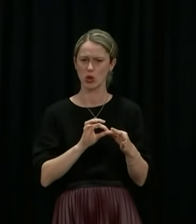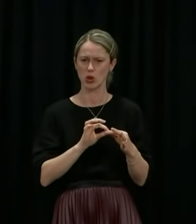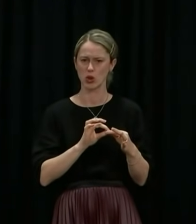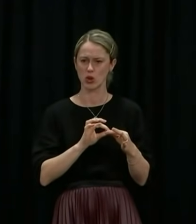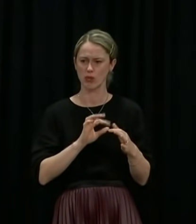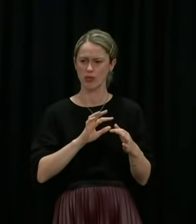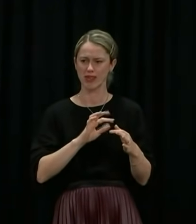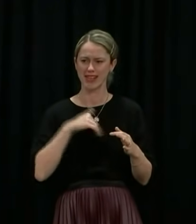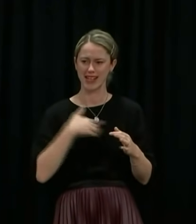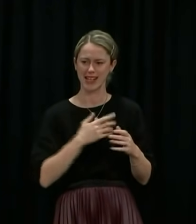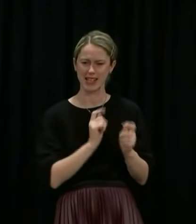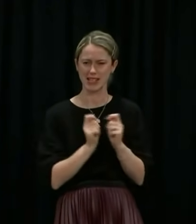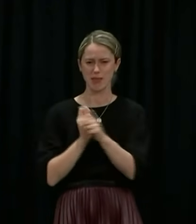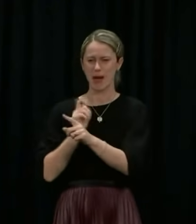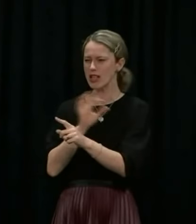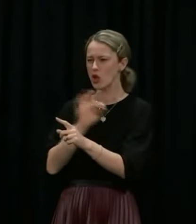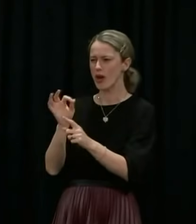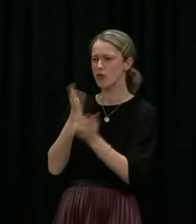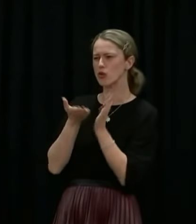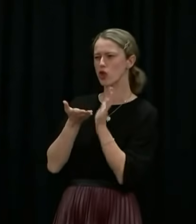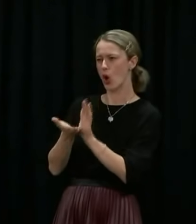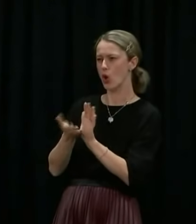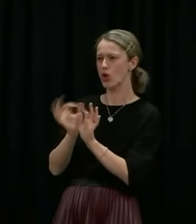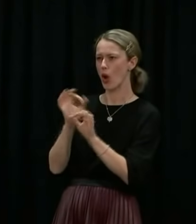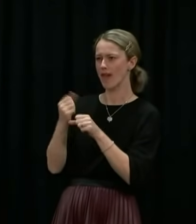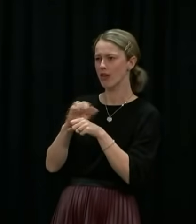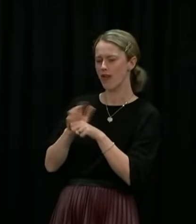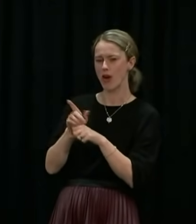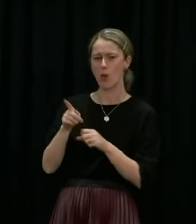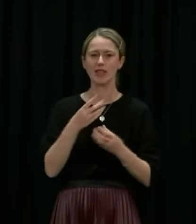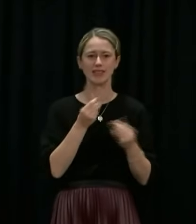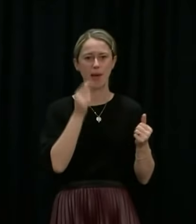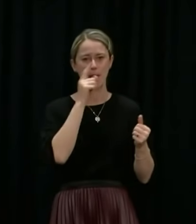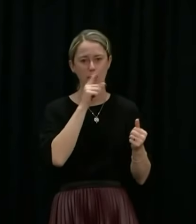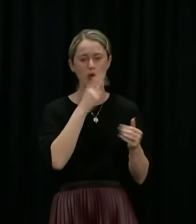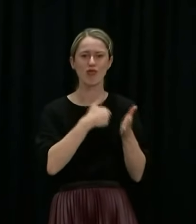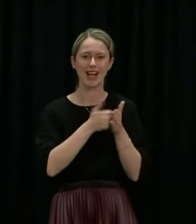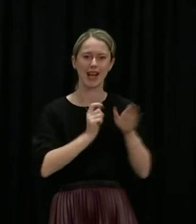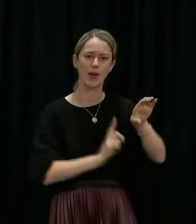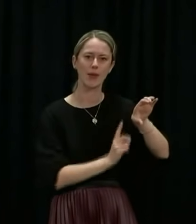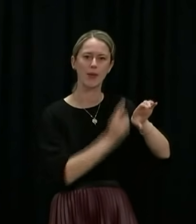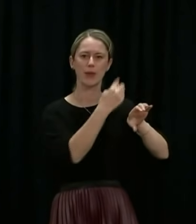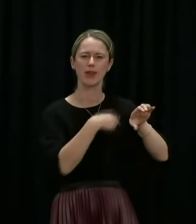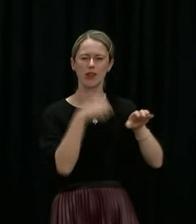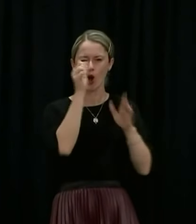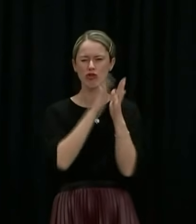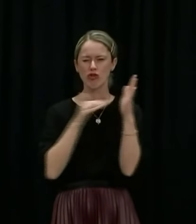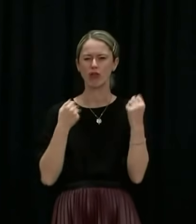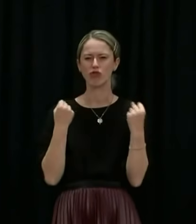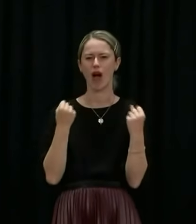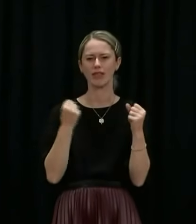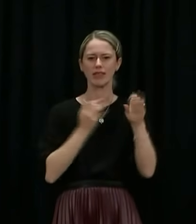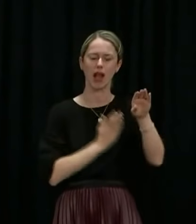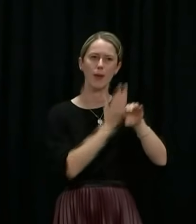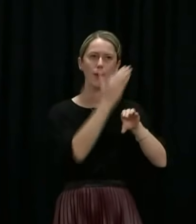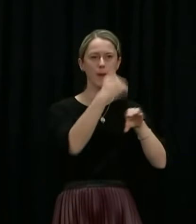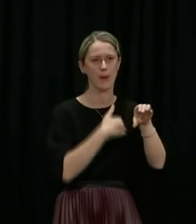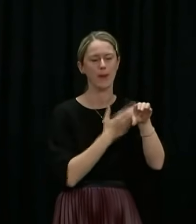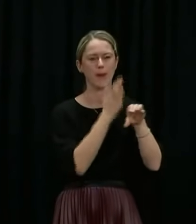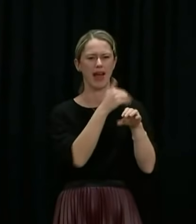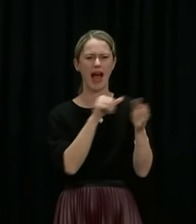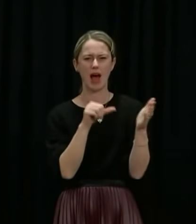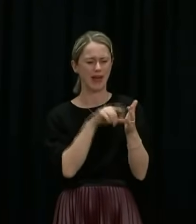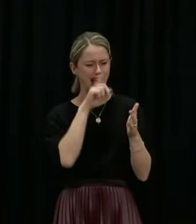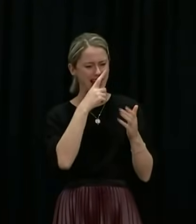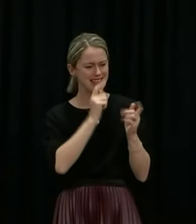why not require a negative test? Well, the issue is for the people who are having to be tested regularly because they are crossing regularly, there are logistics there